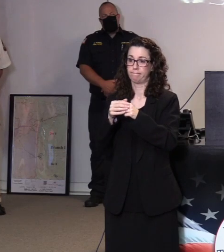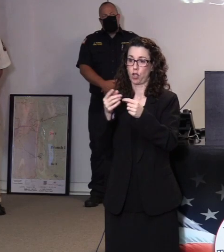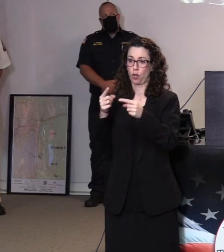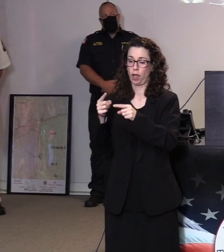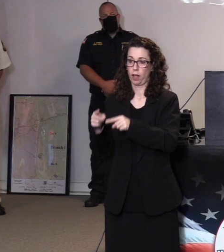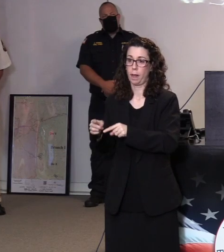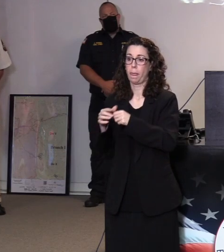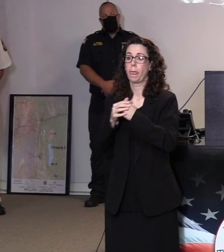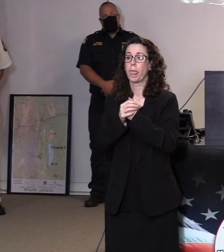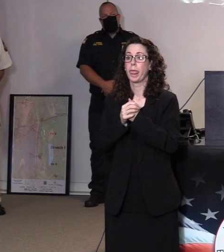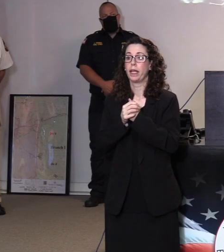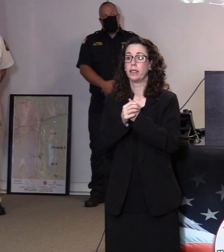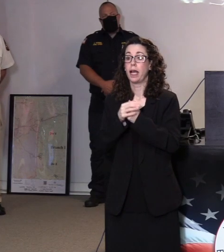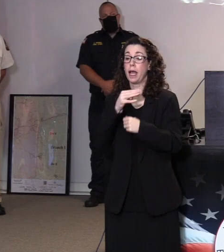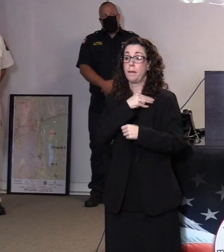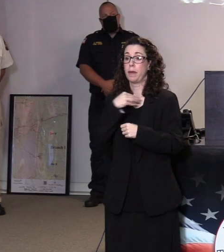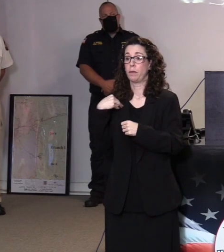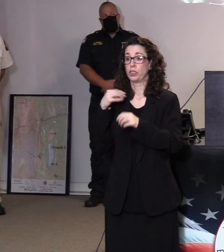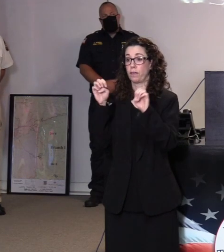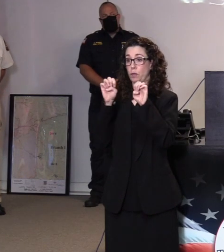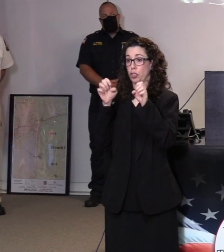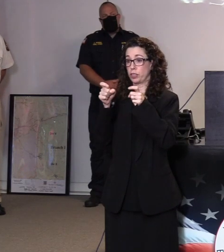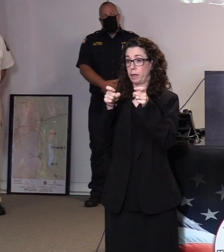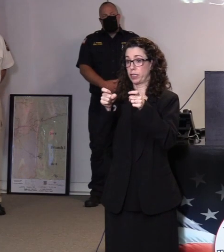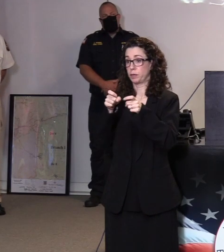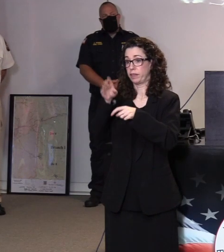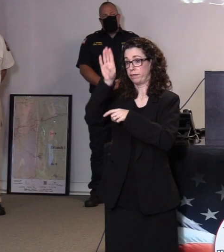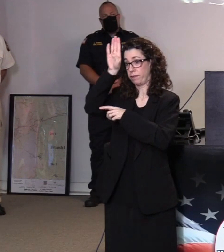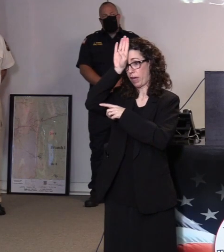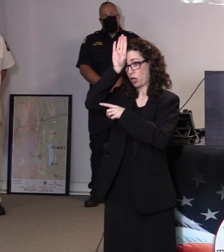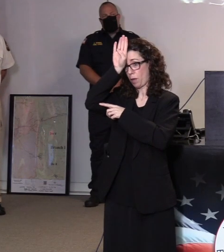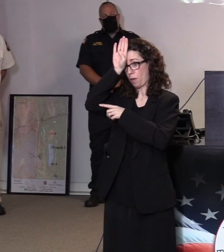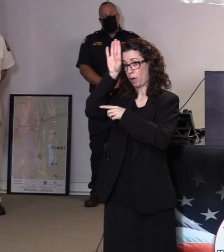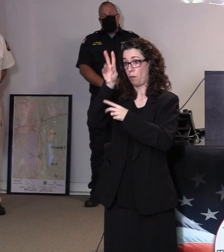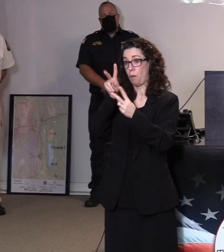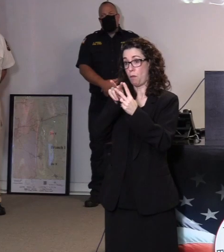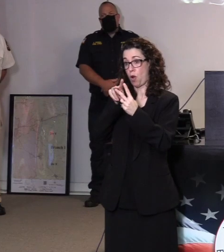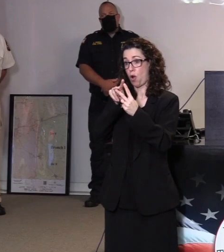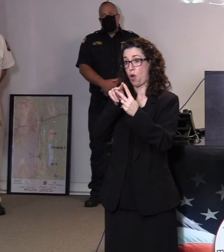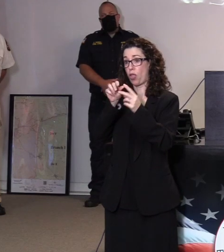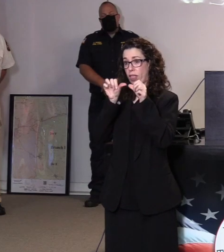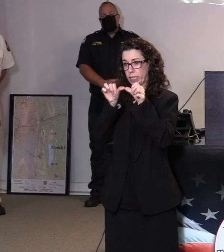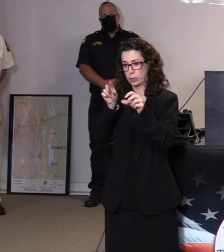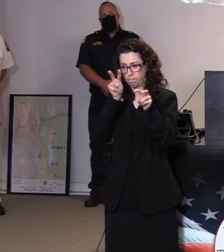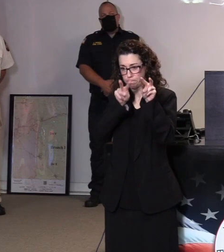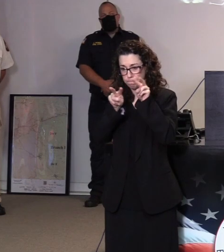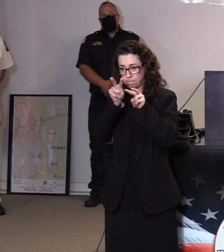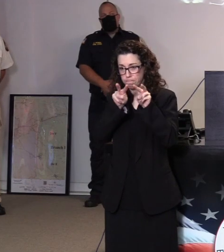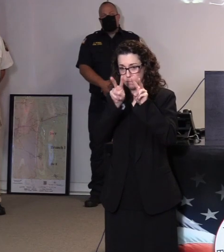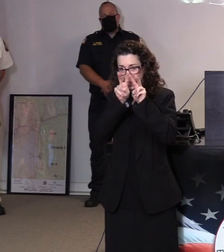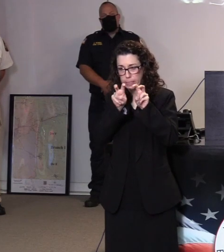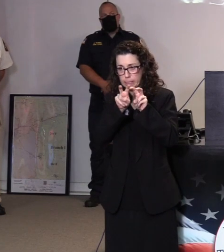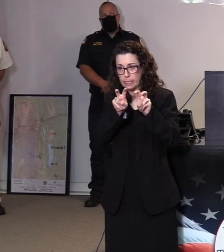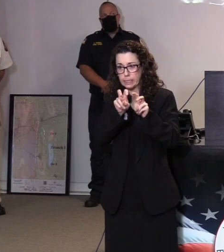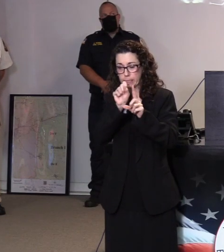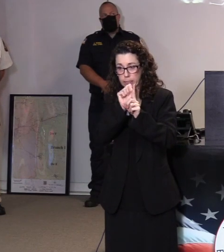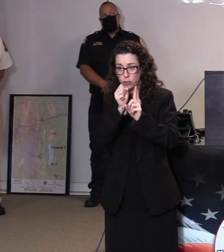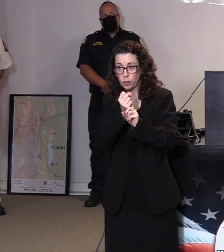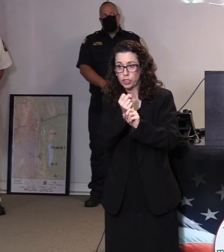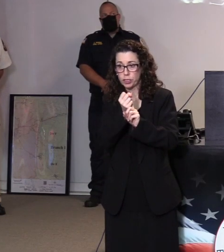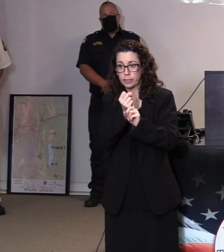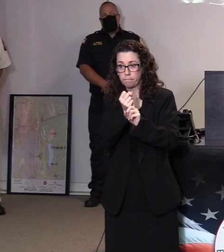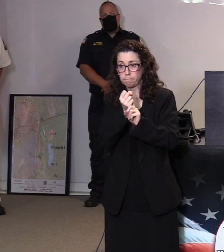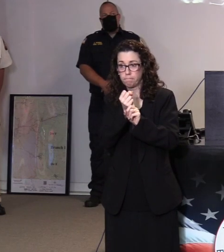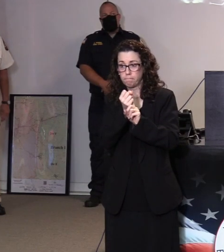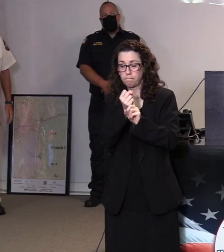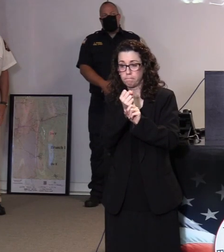Members of emergency management and the fire department are continuing to monitor and assess the situation as we